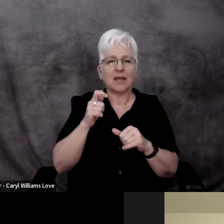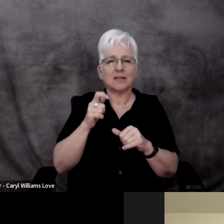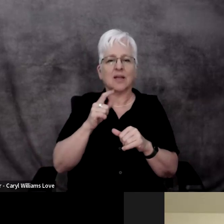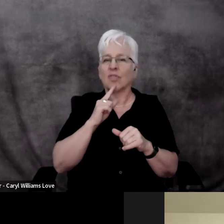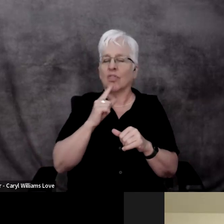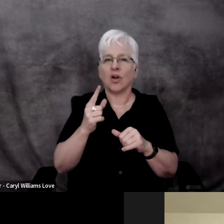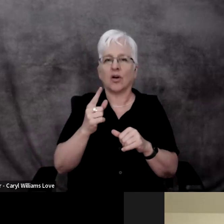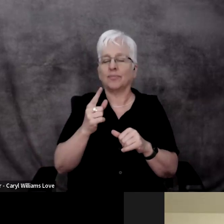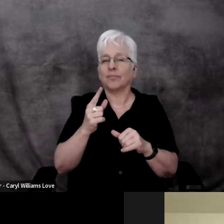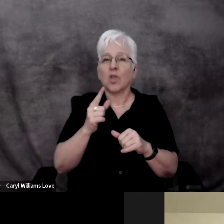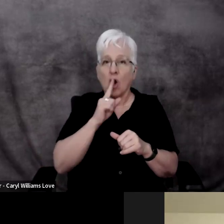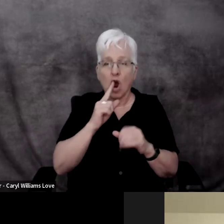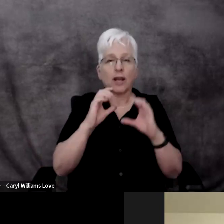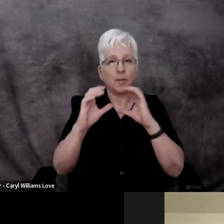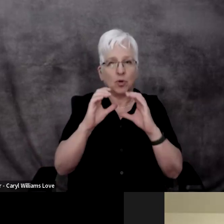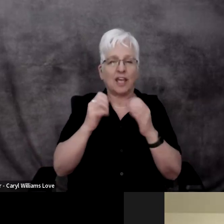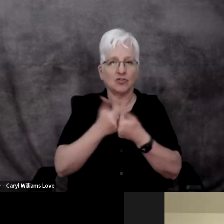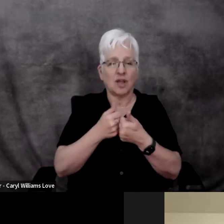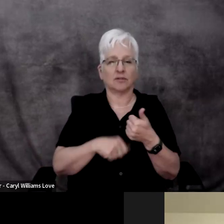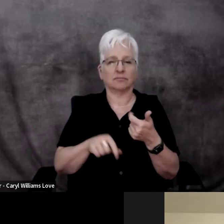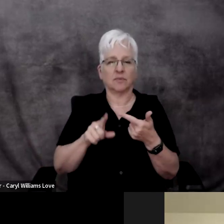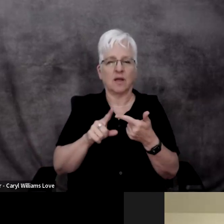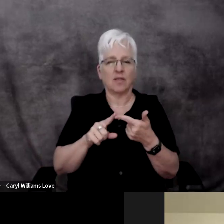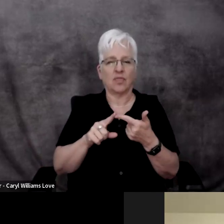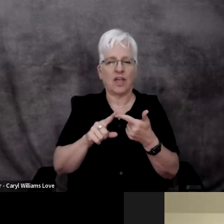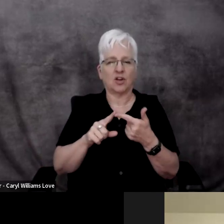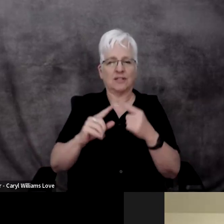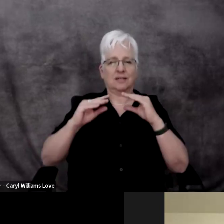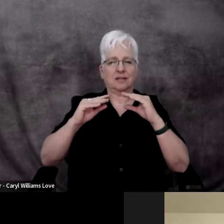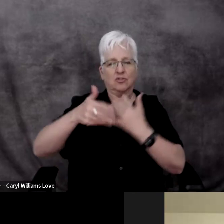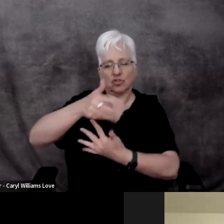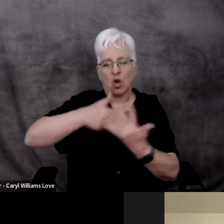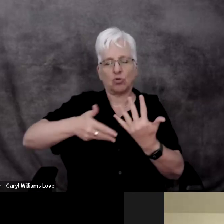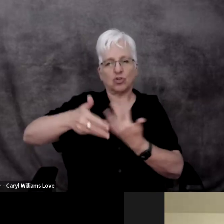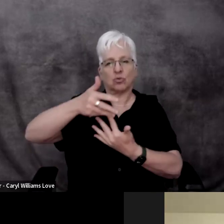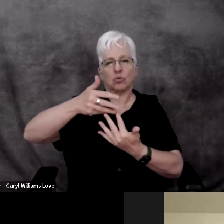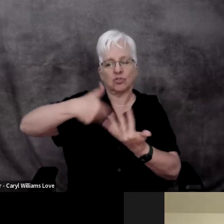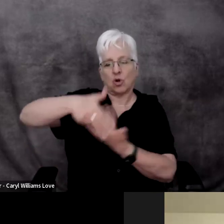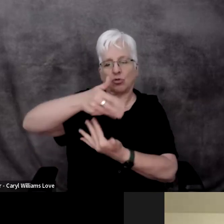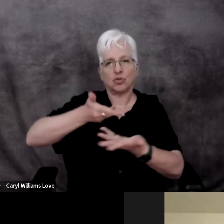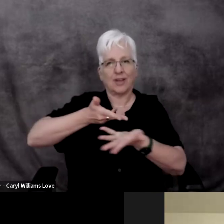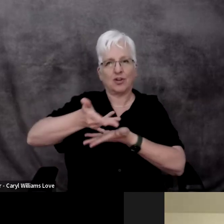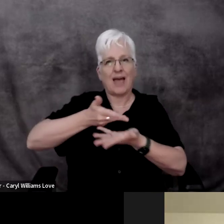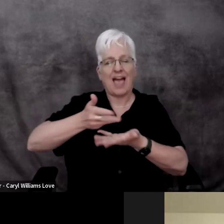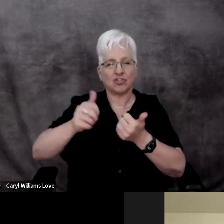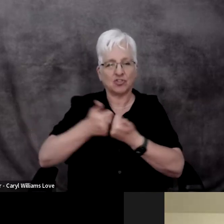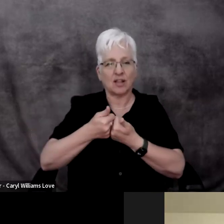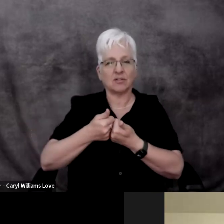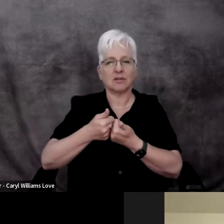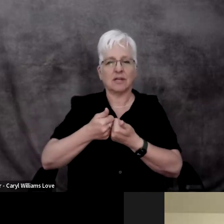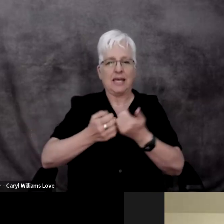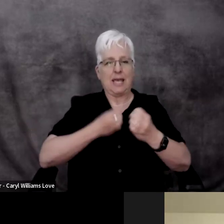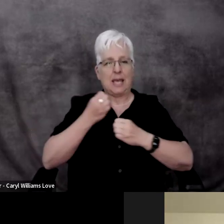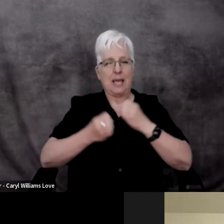challenges. There are social interaction barriers. There are significant cognitive barriers. There are emotional dysregulation